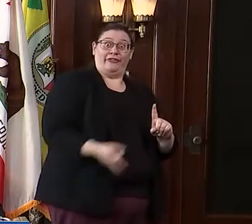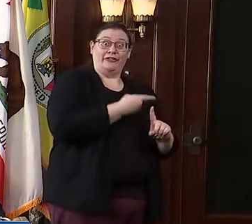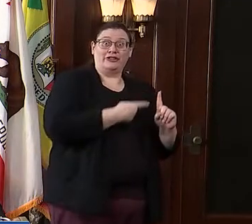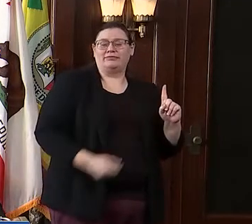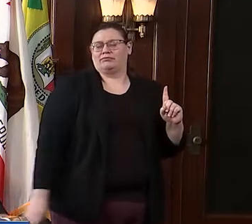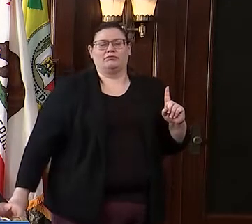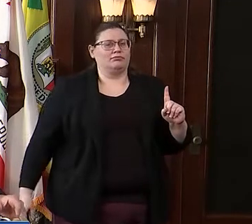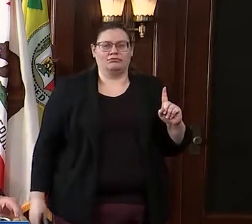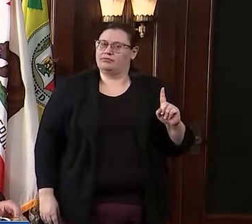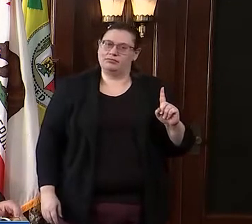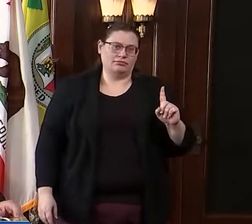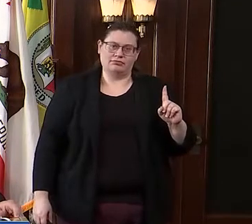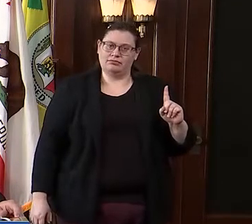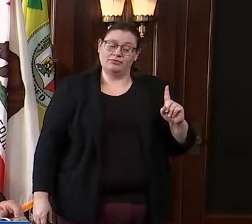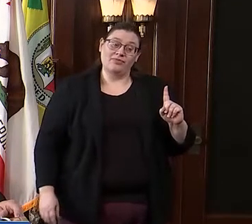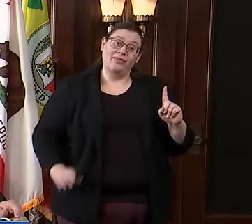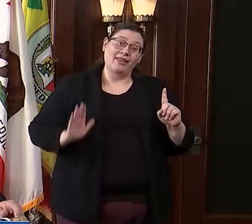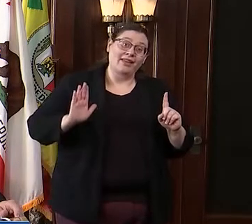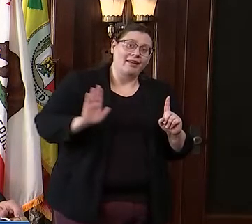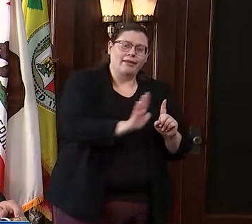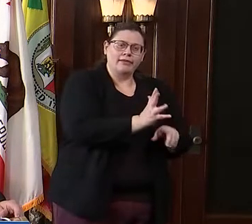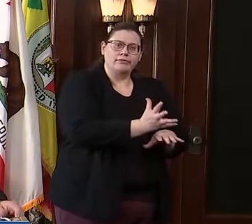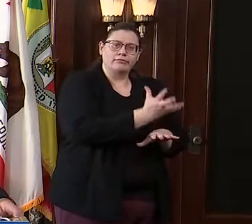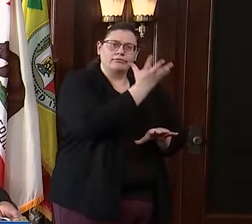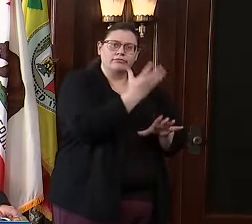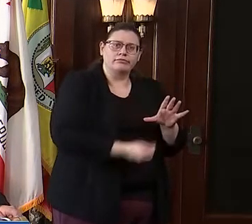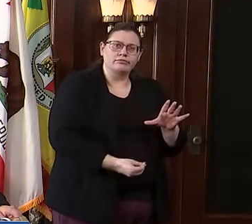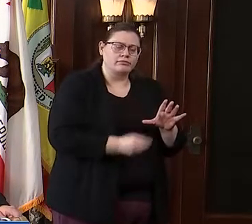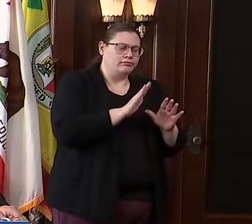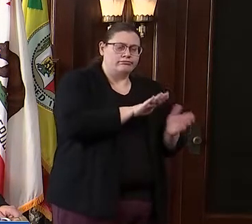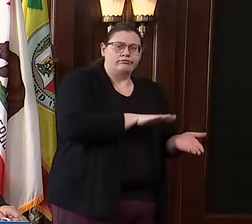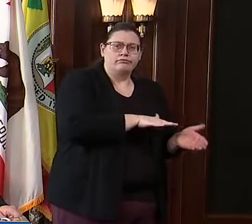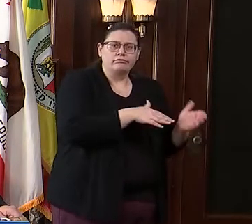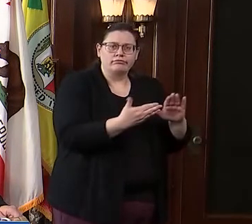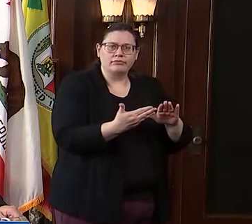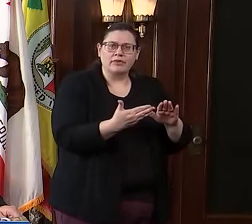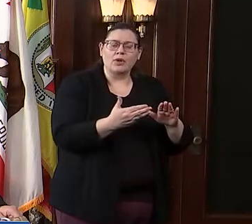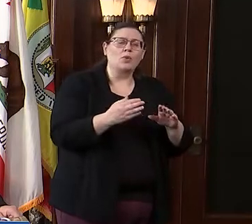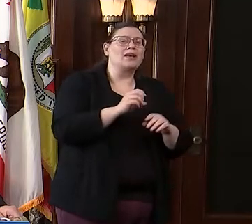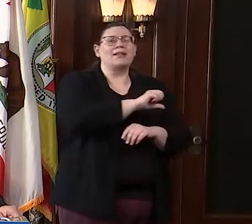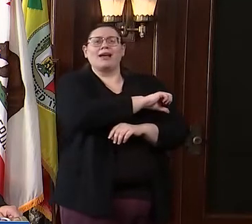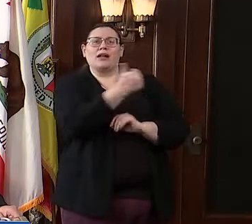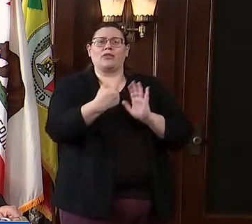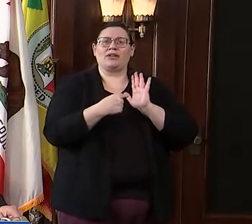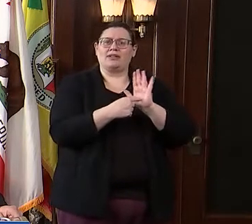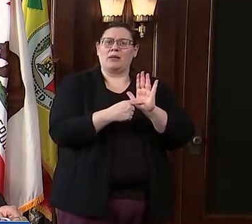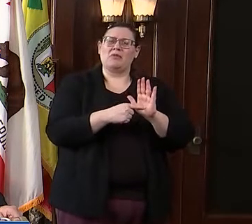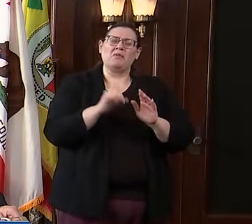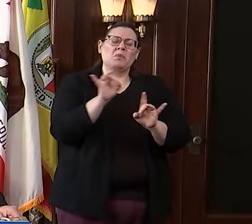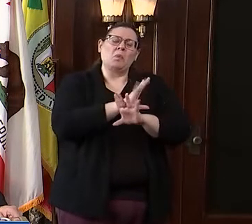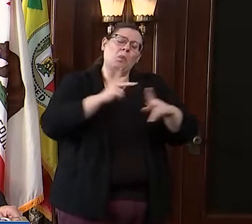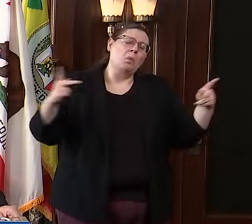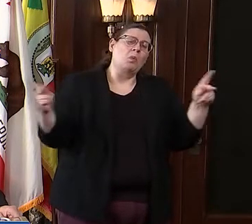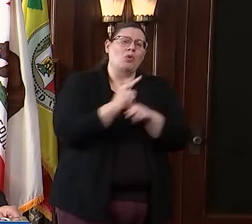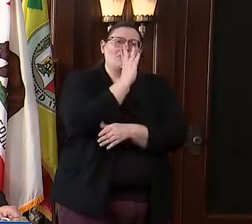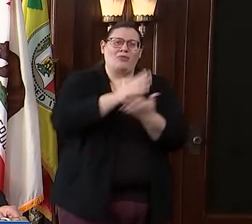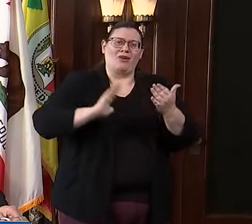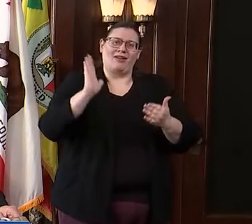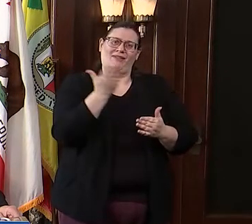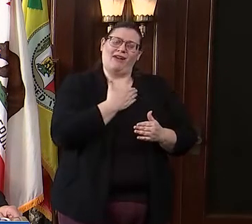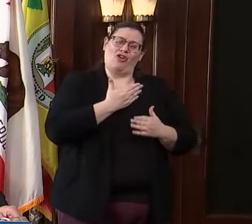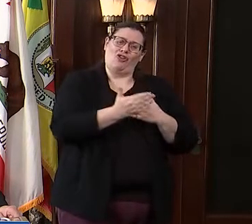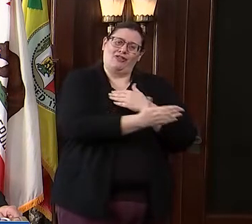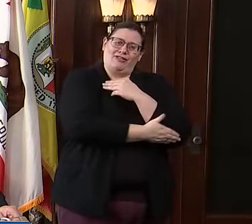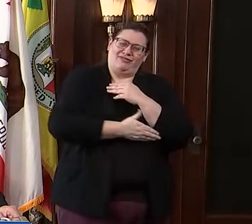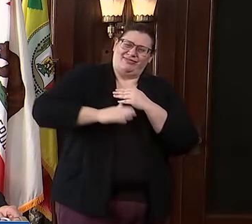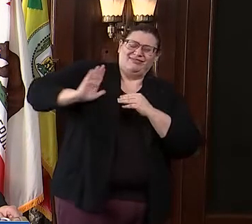The end of his life was another page in the worst chapter of our nation's history, of what it